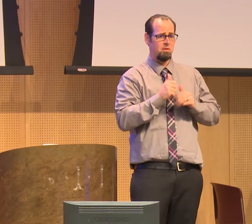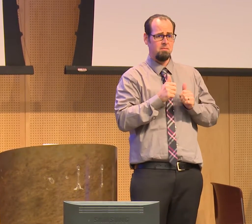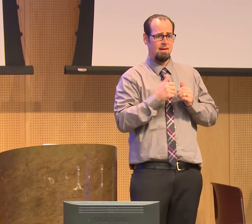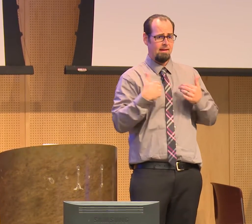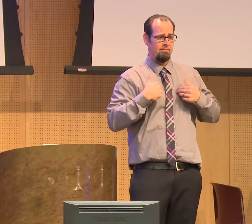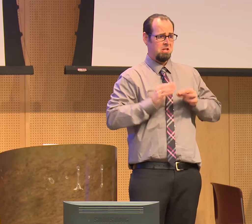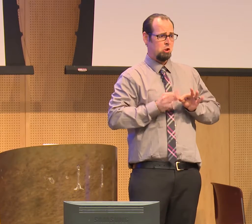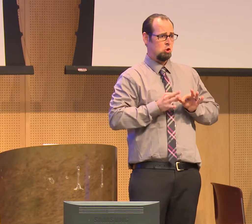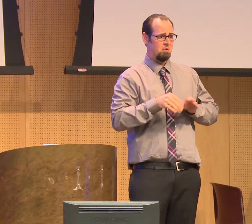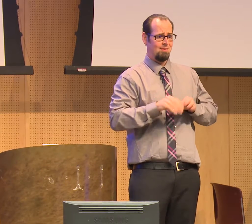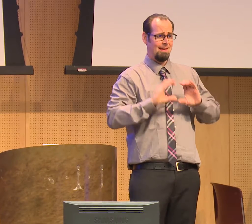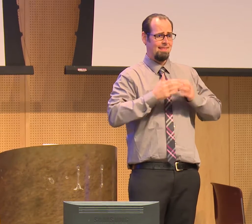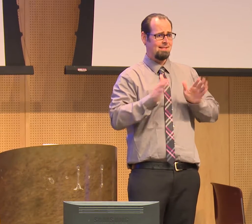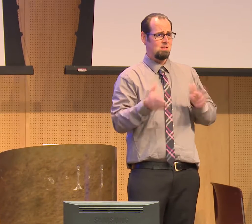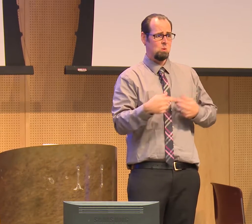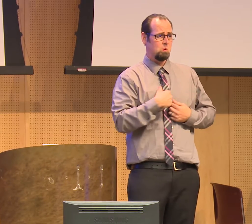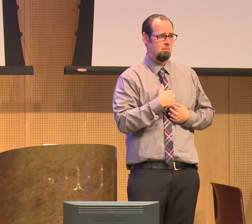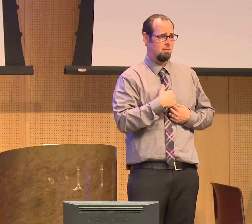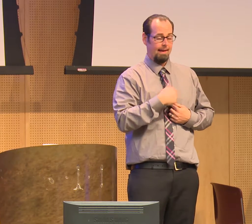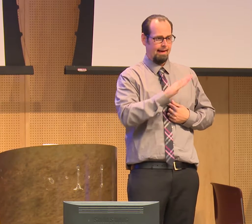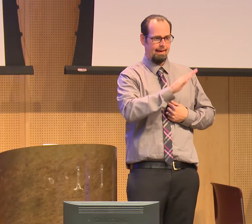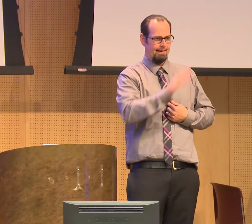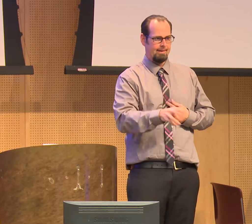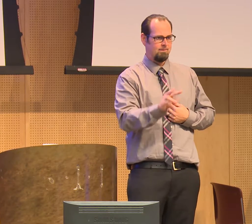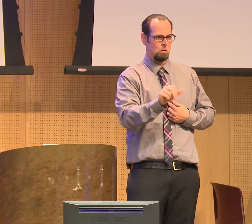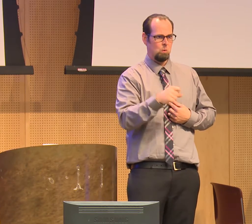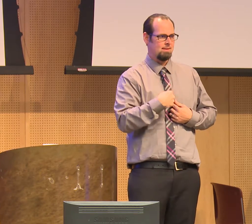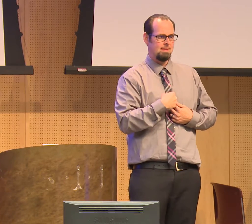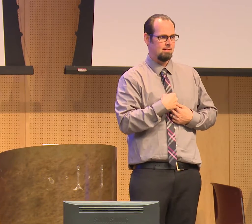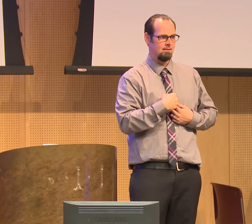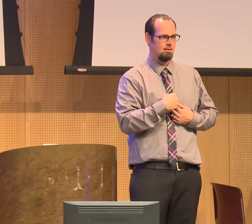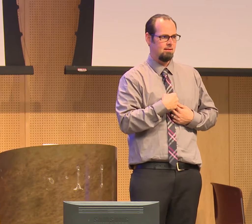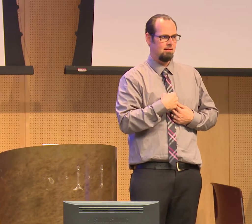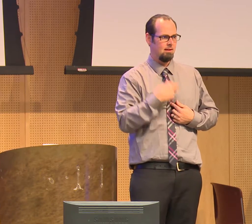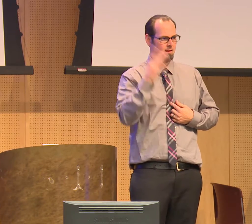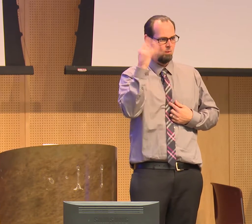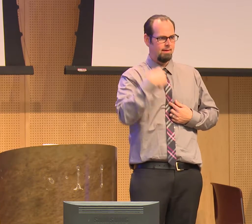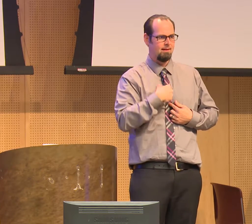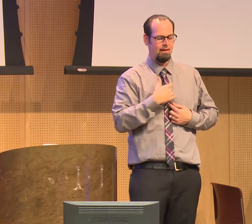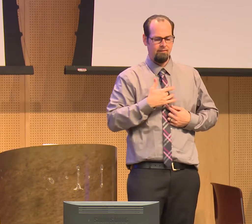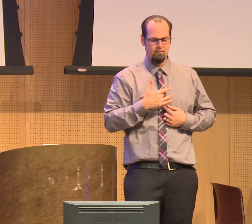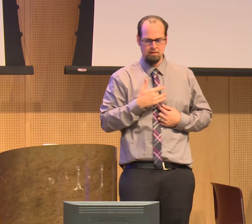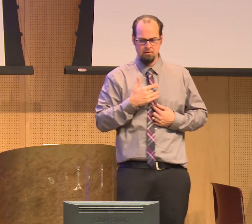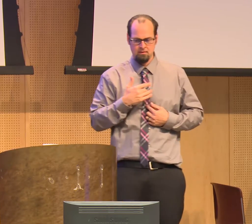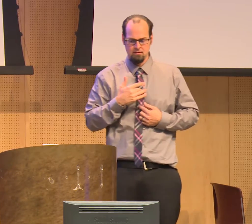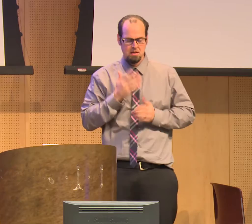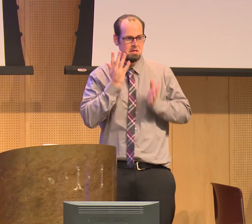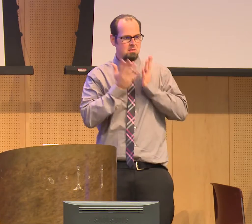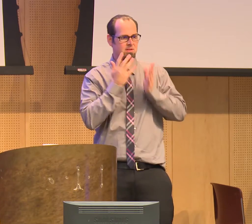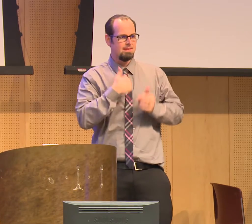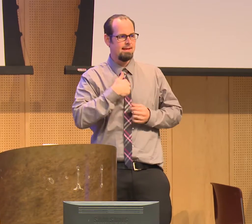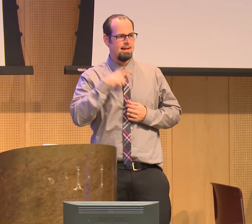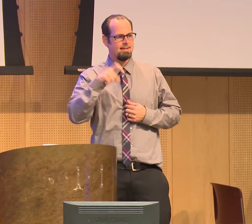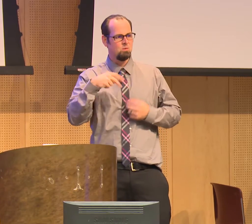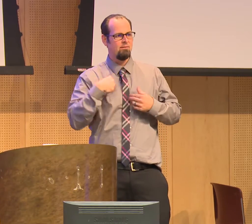was not comfortable with the interpreters in the classrooms. They had to speak for me. That was